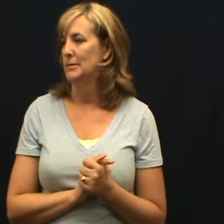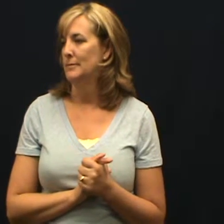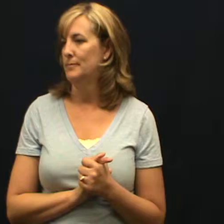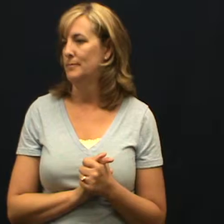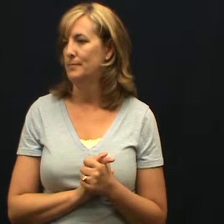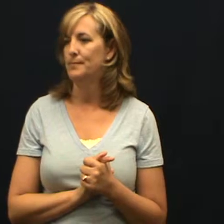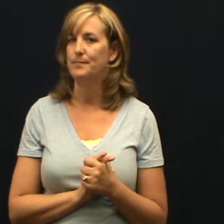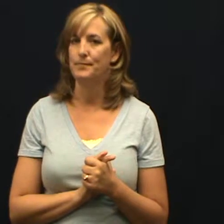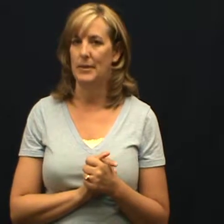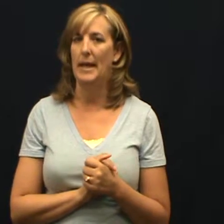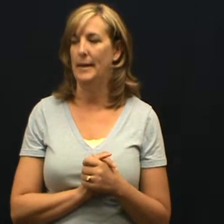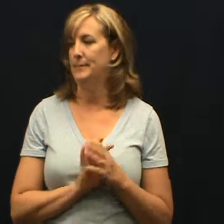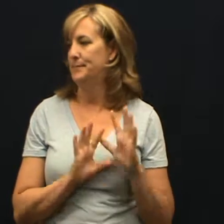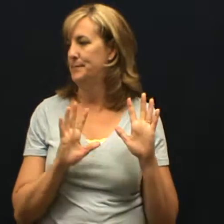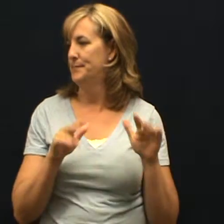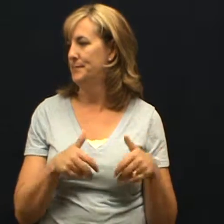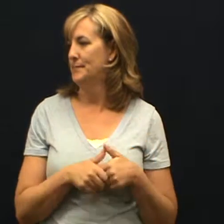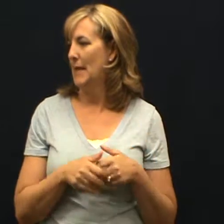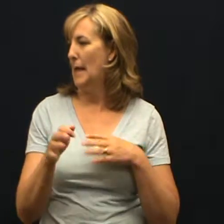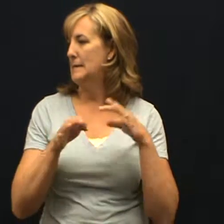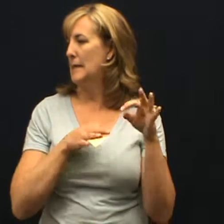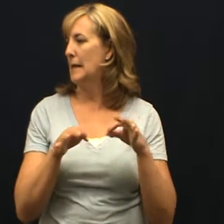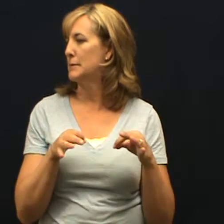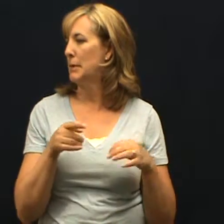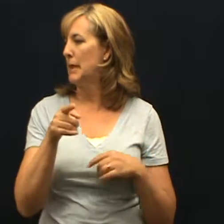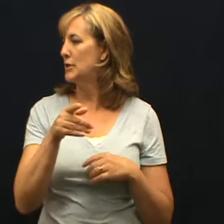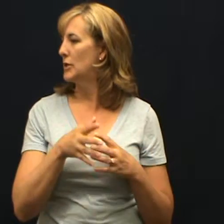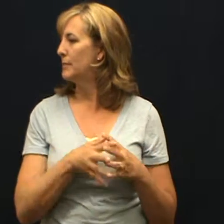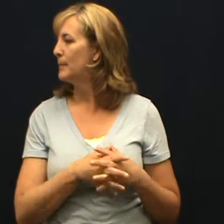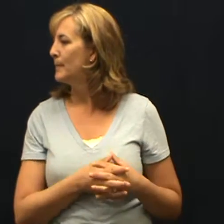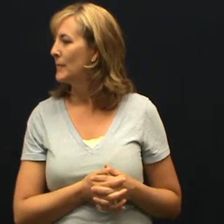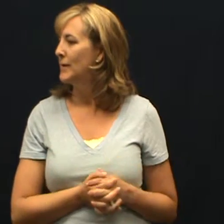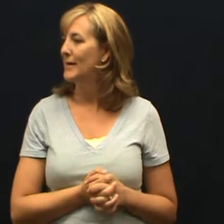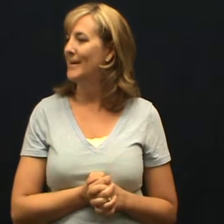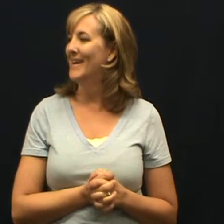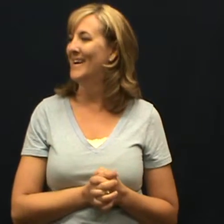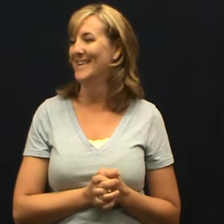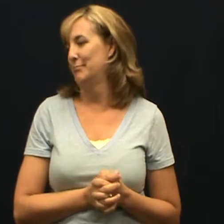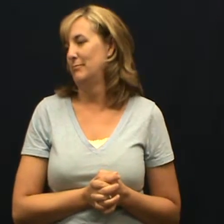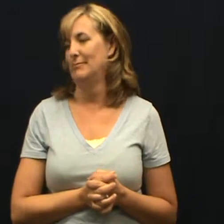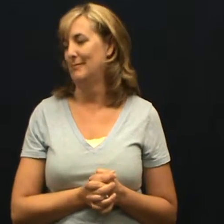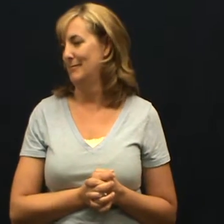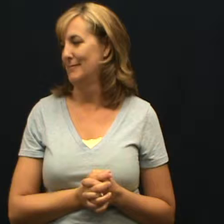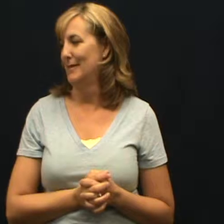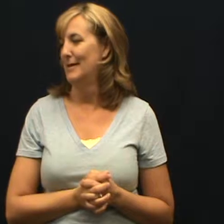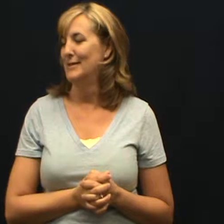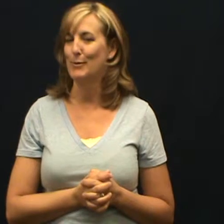you recording still? Yeah. It's an explanation. Oh, okay. That's what